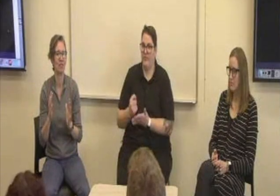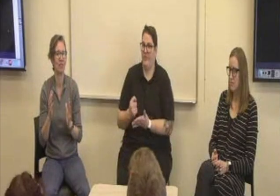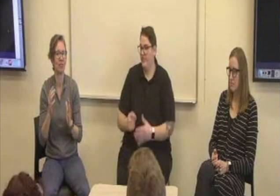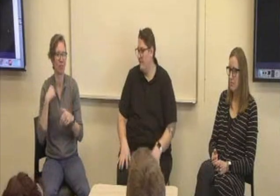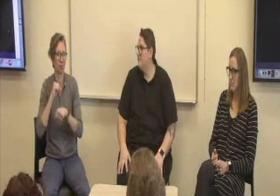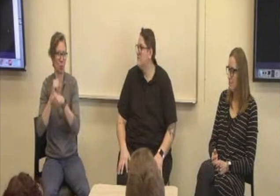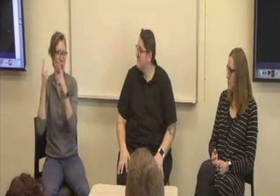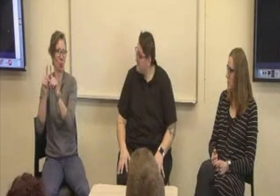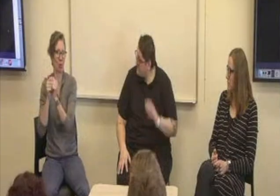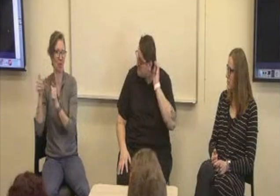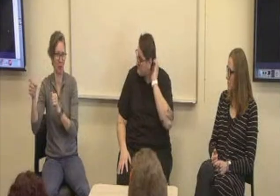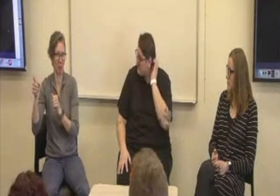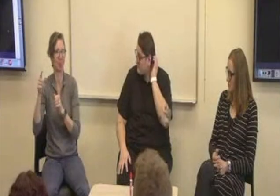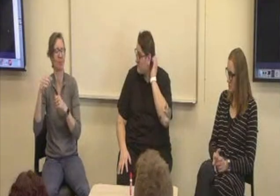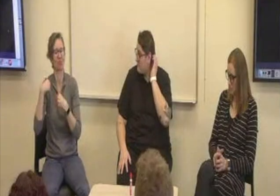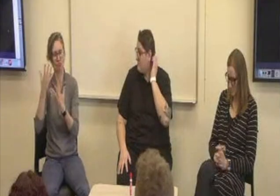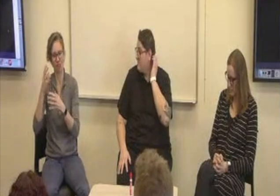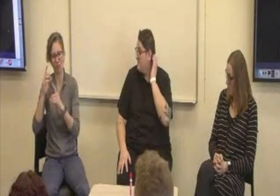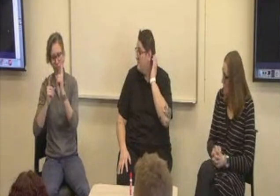And a deaf therapist there.